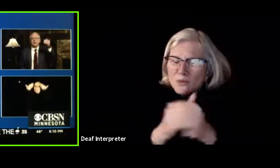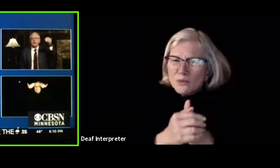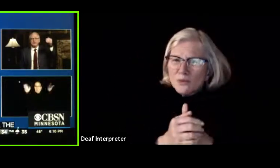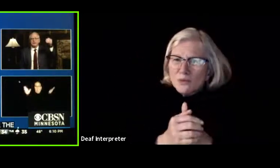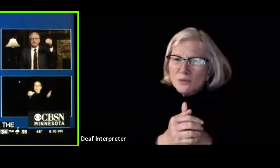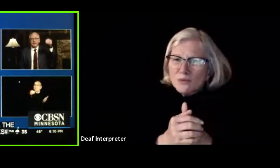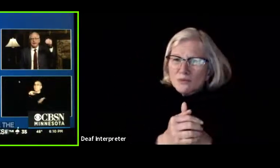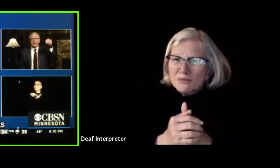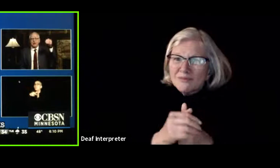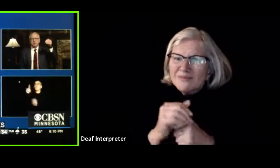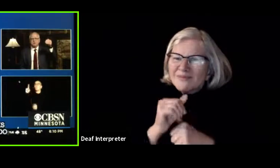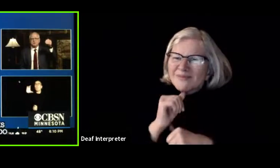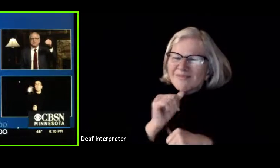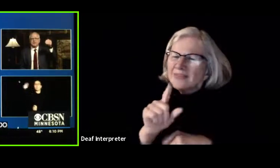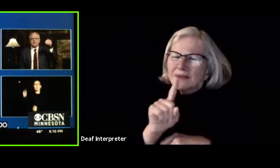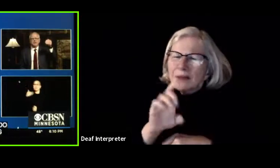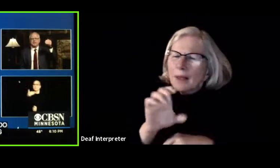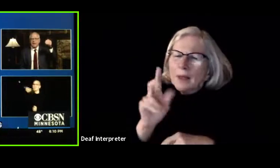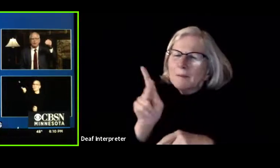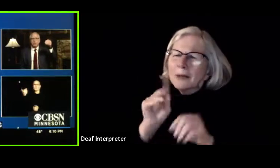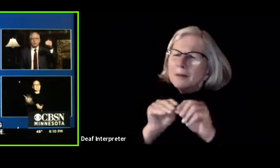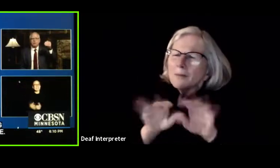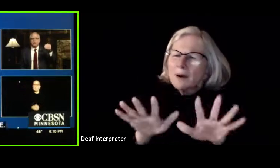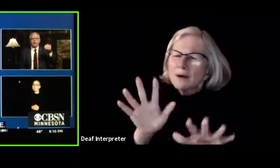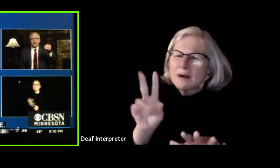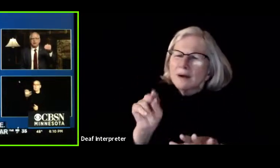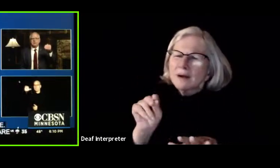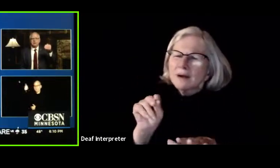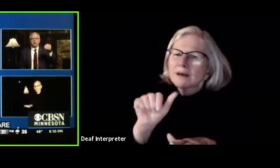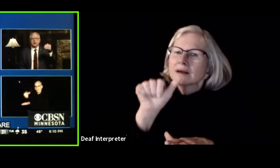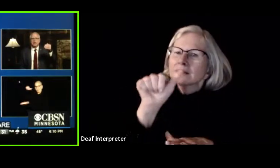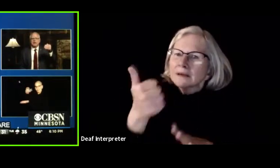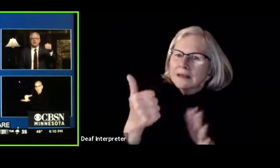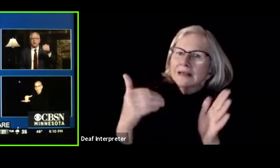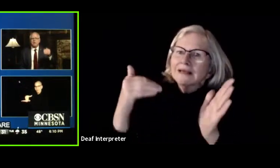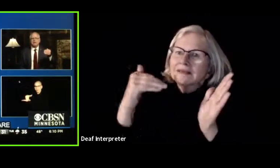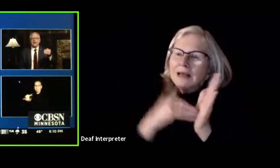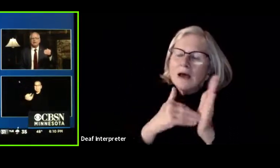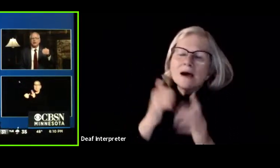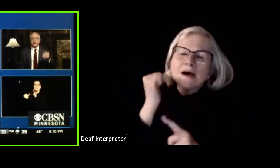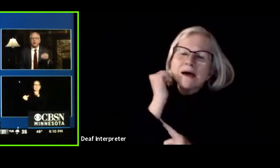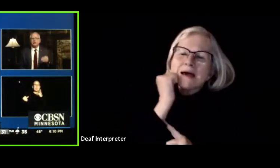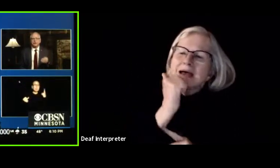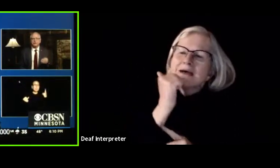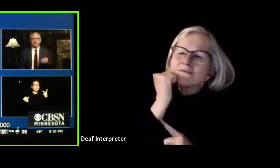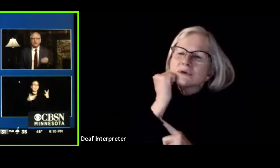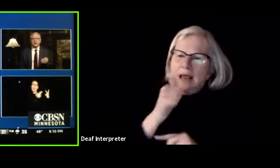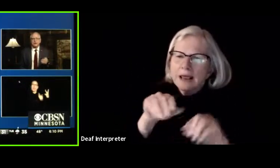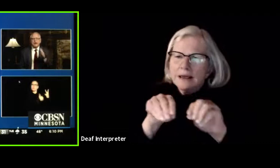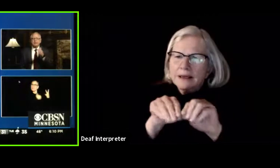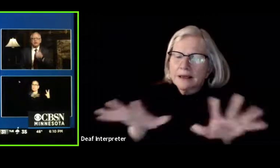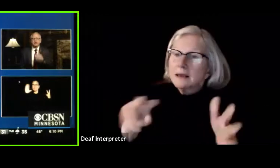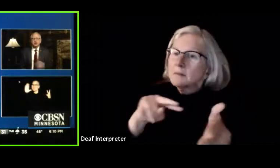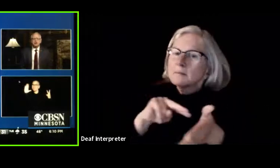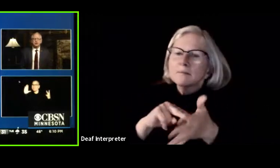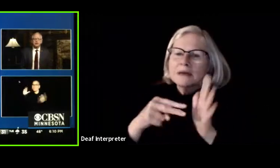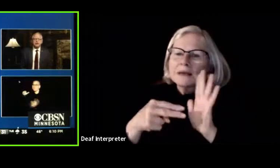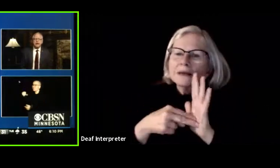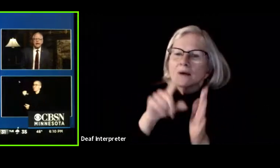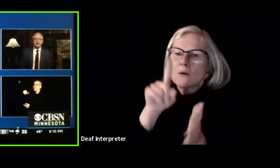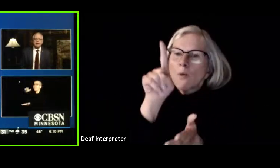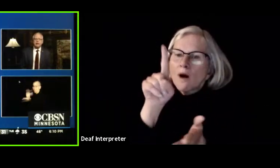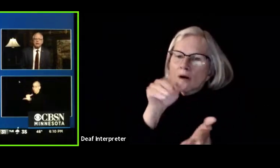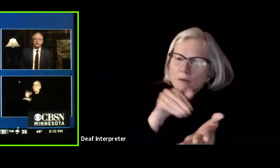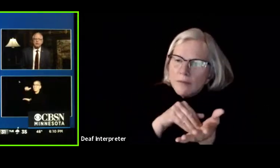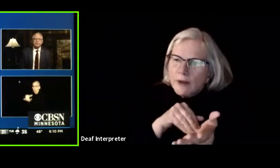10,000 cases a day, which means it's not 1 or 2 in the hospital, it's 1,000 or 2,000. And the chart you're looking